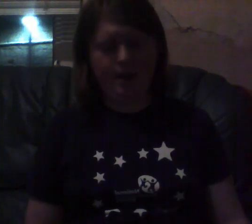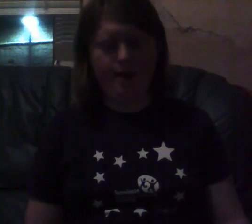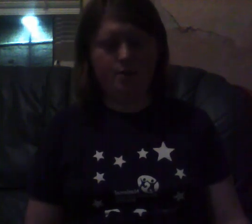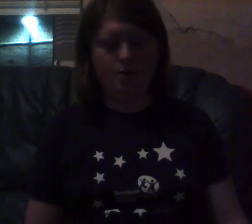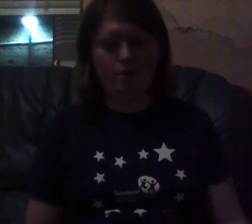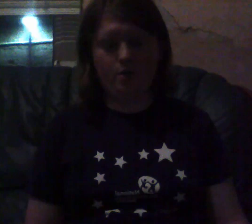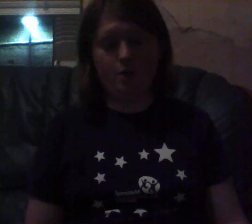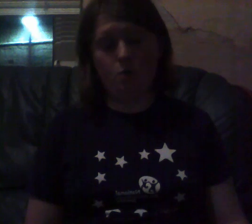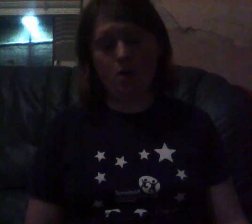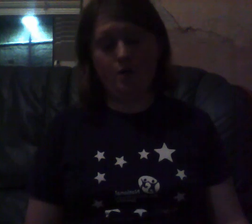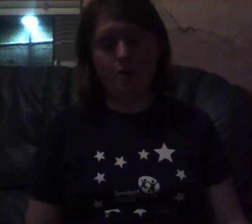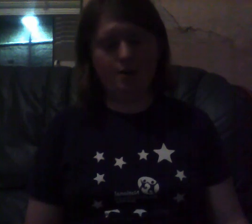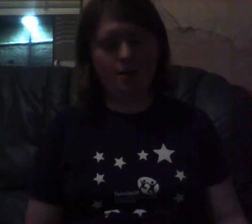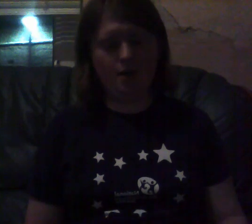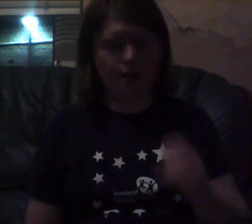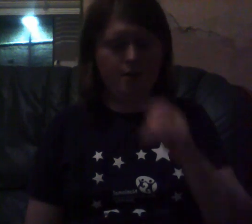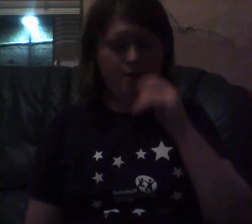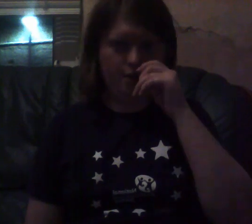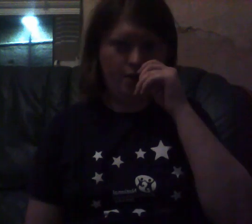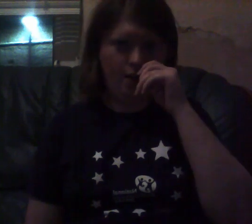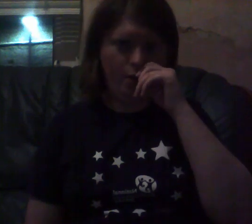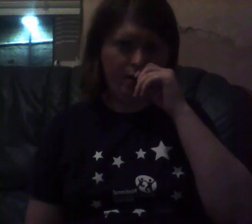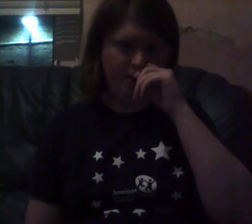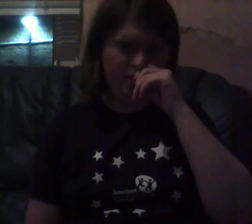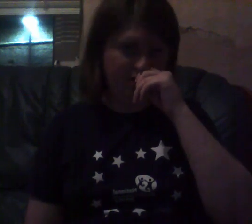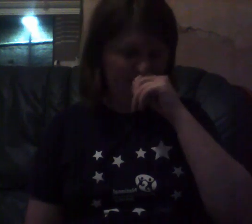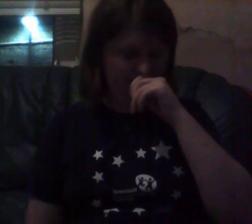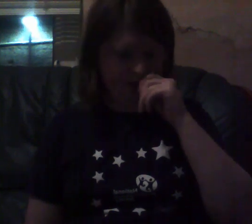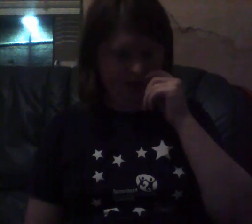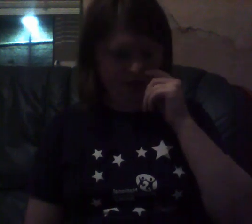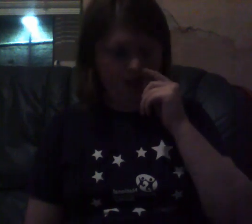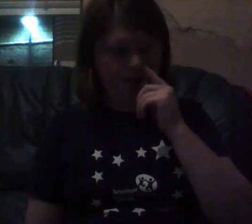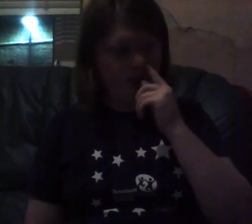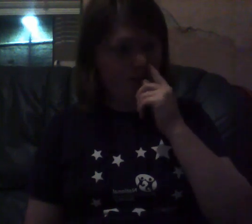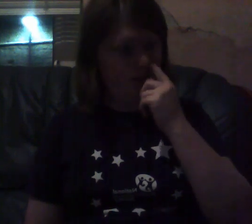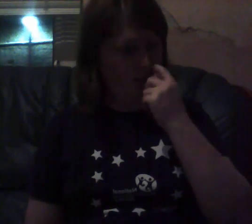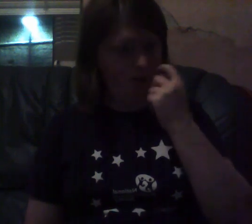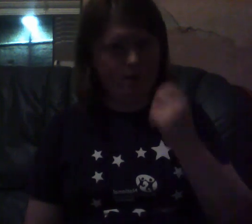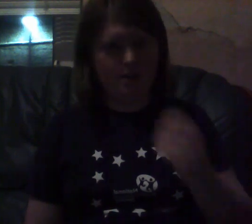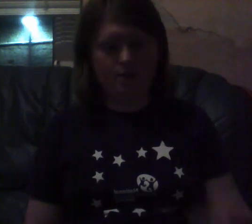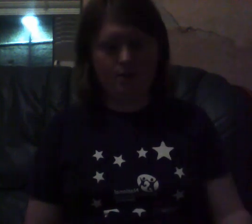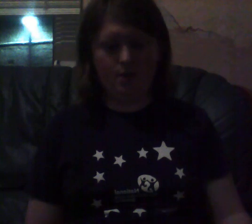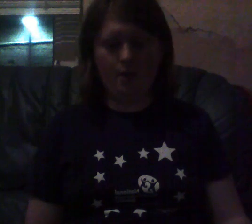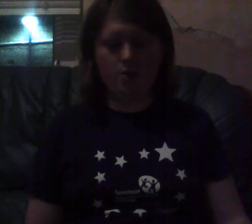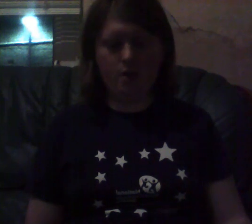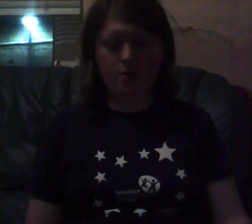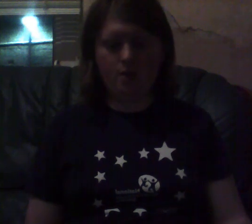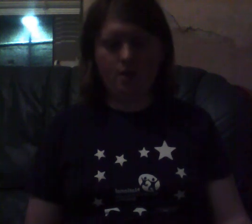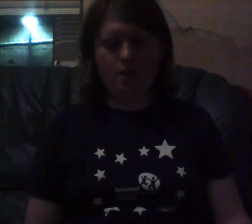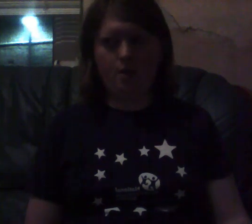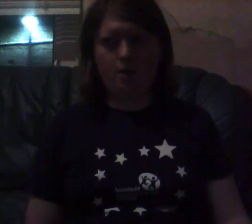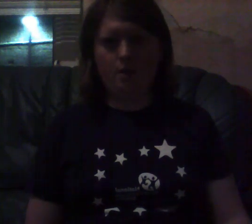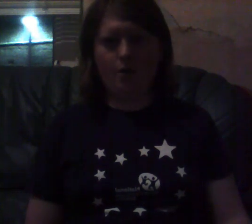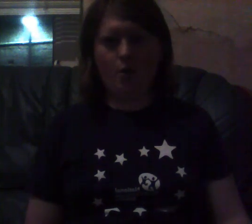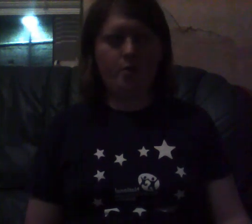said Ford, at least one of his heads is now saner than an emu on acid. Arthur, who is this? Said Fenchurch. Ford Prefect,